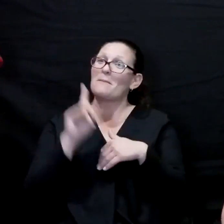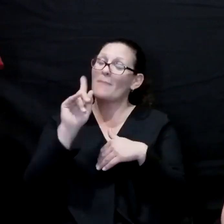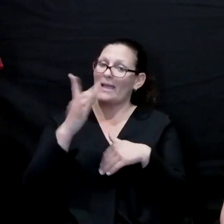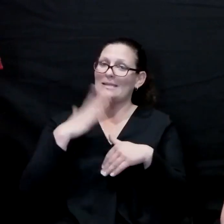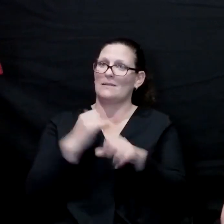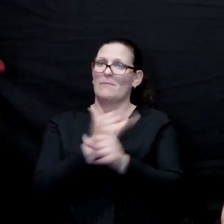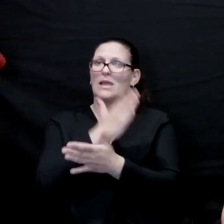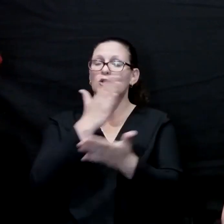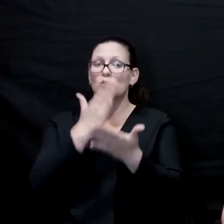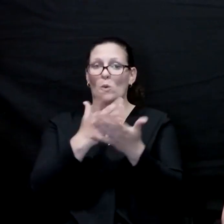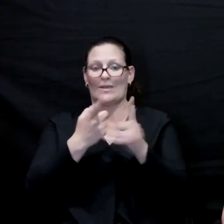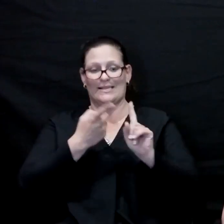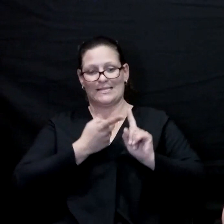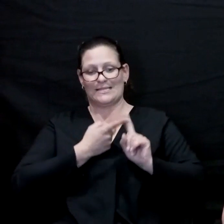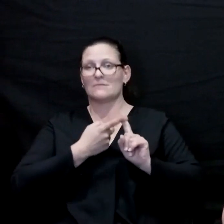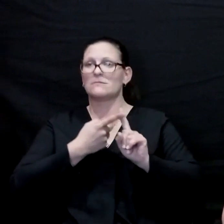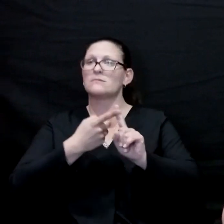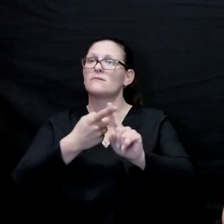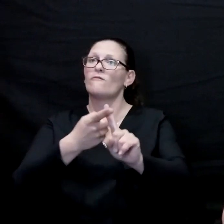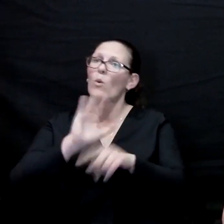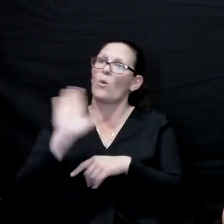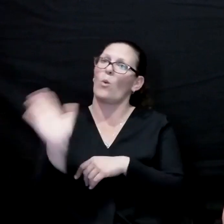got to be sustainable for everybody.